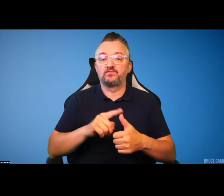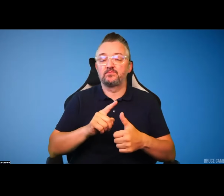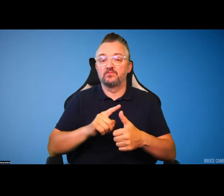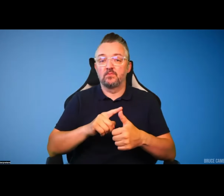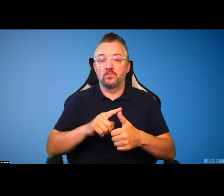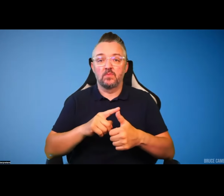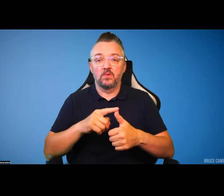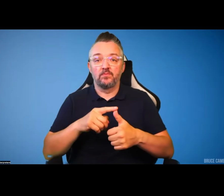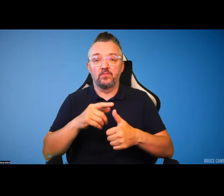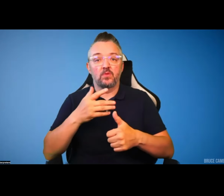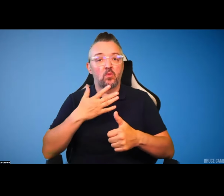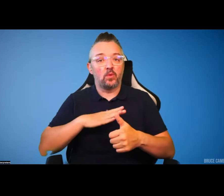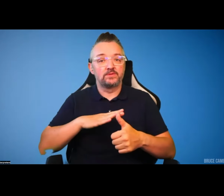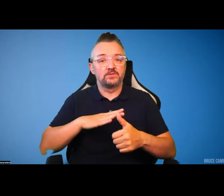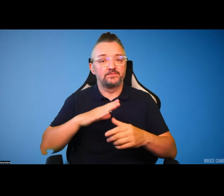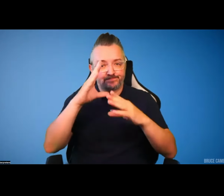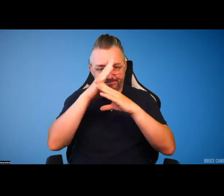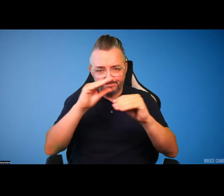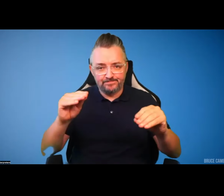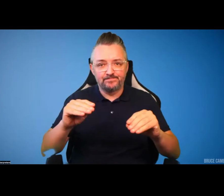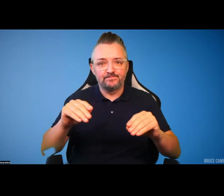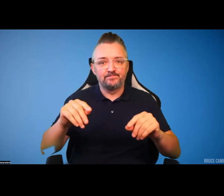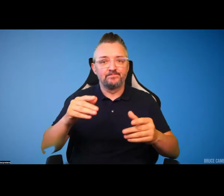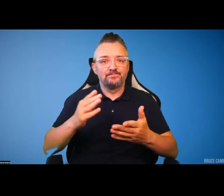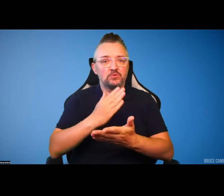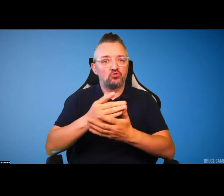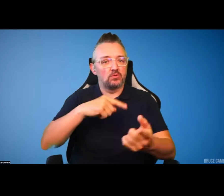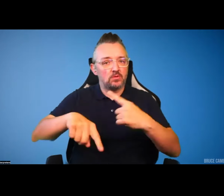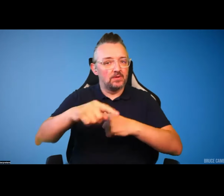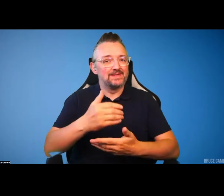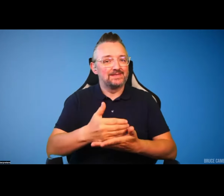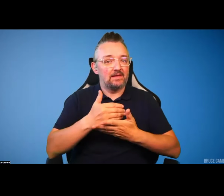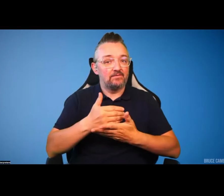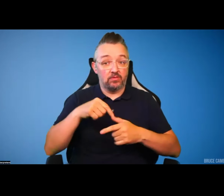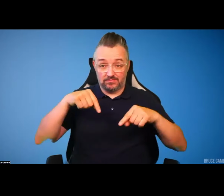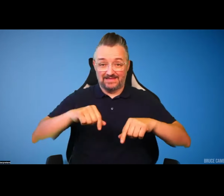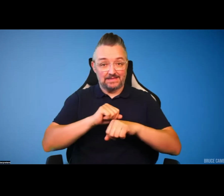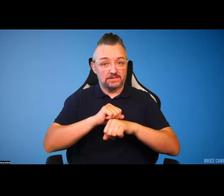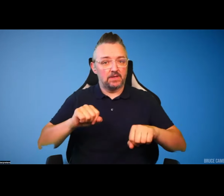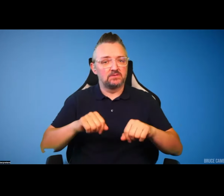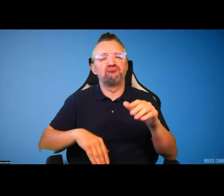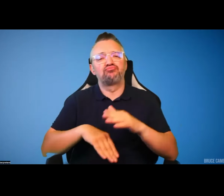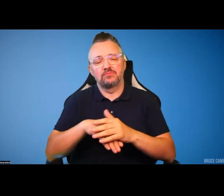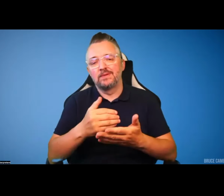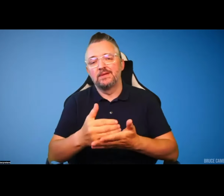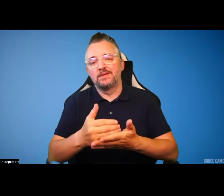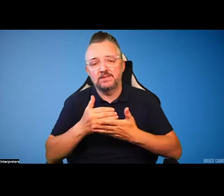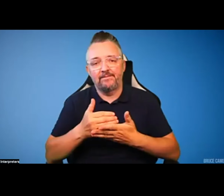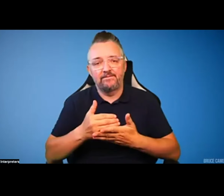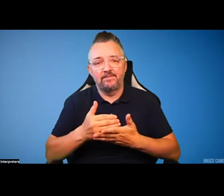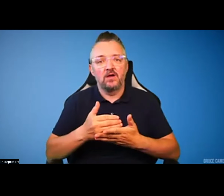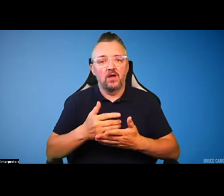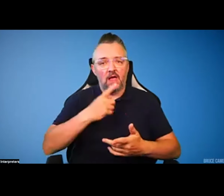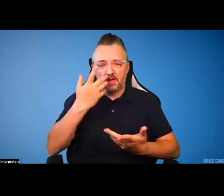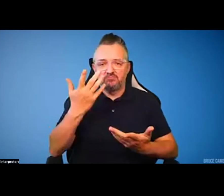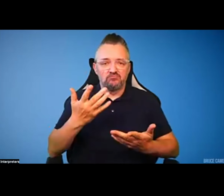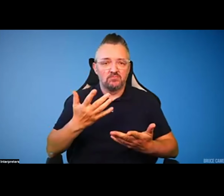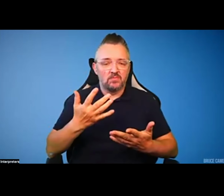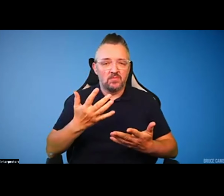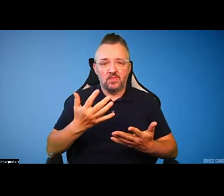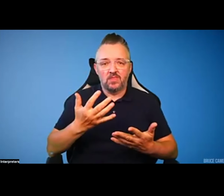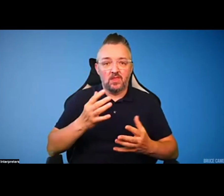to set out some parameters to keep us all safe and to keep this a safe space for us to ask any questions that we like this evening. There's that old